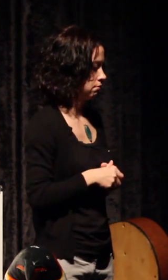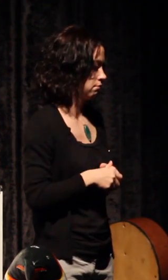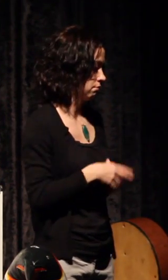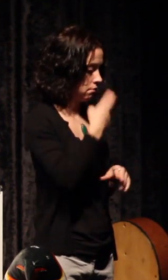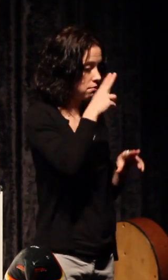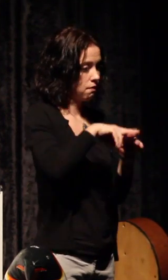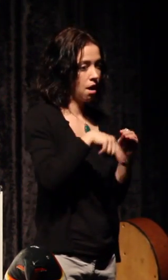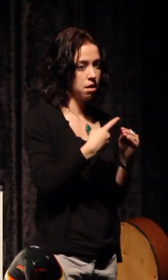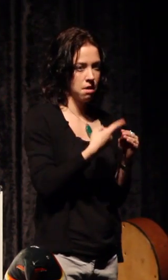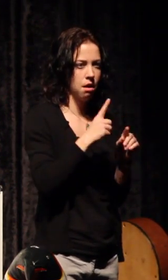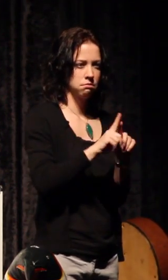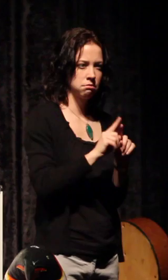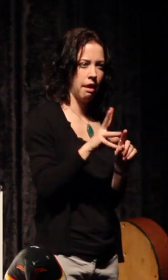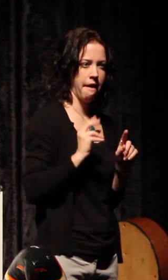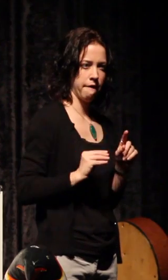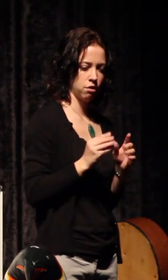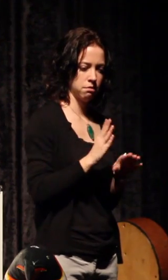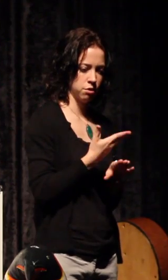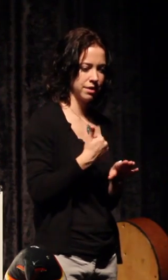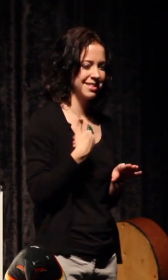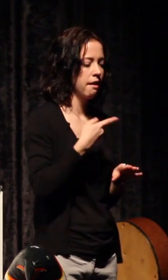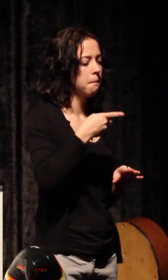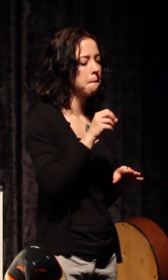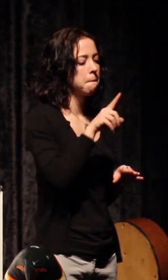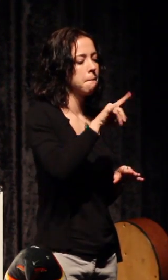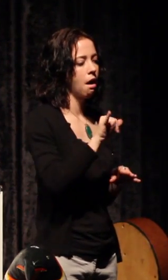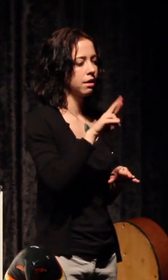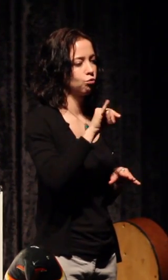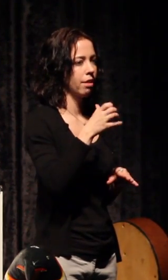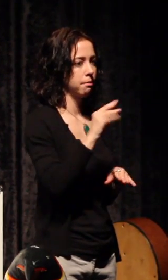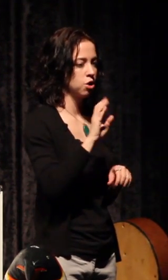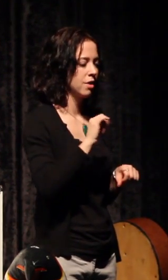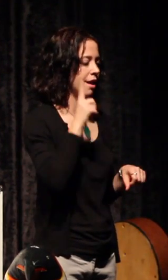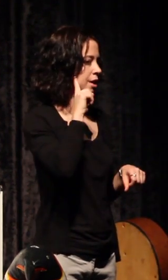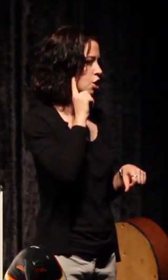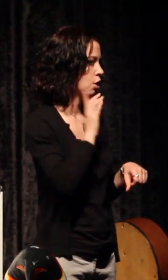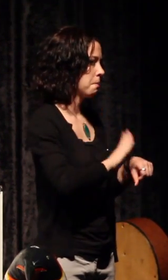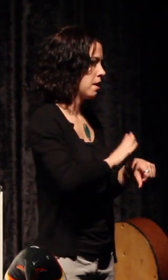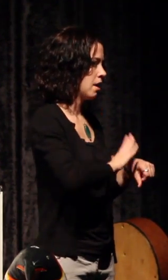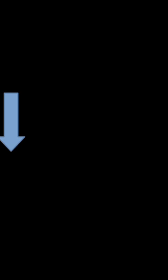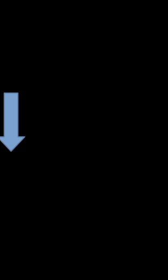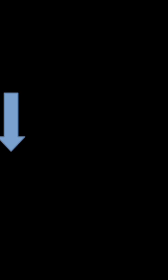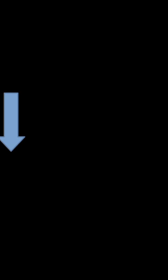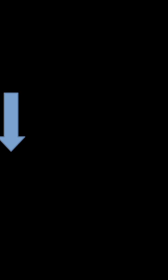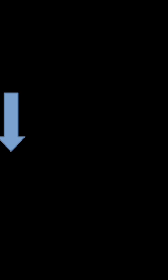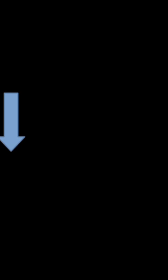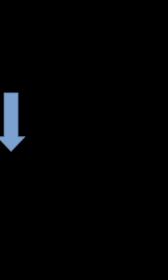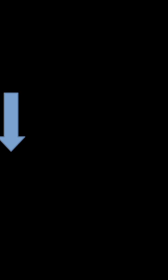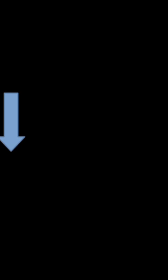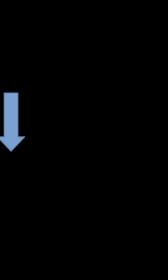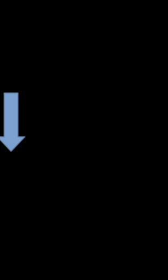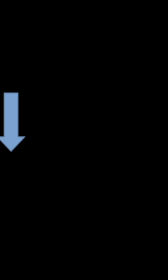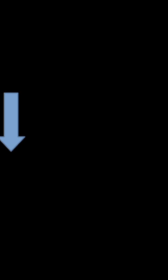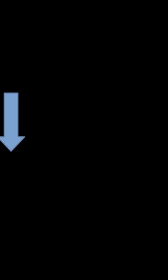of African music is it has polyrhythms. You can hear a couple different beats inside of the same song. You can hear 6 beats, you can